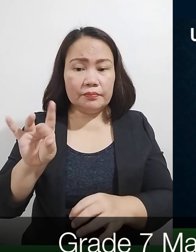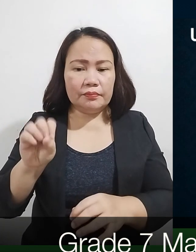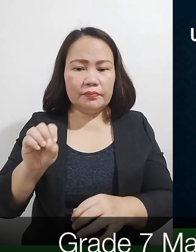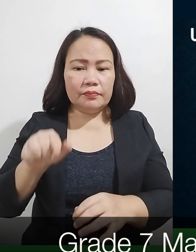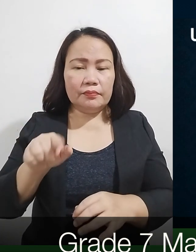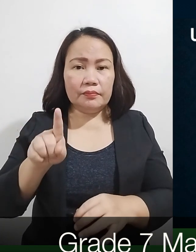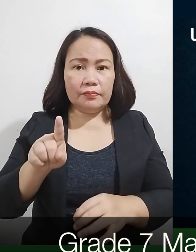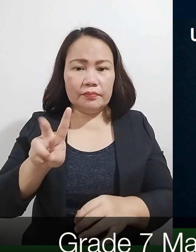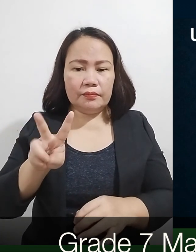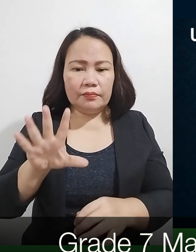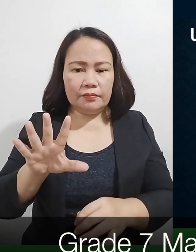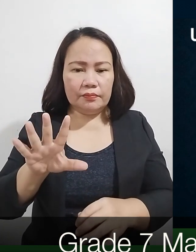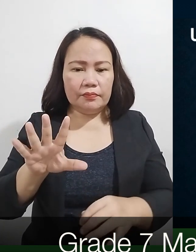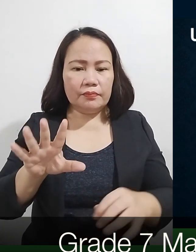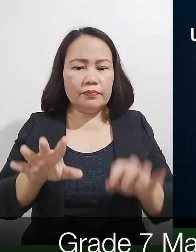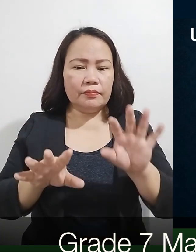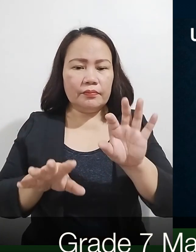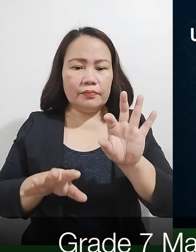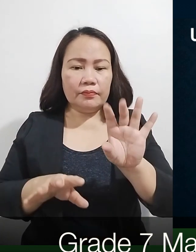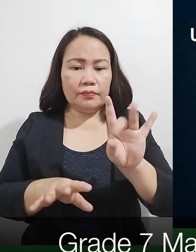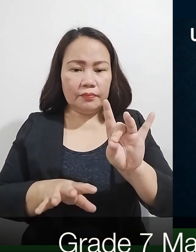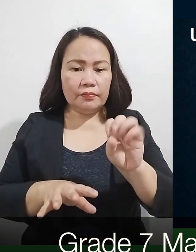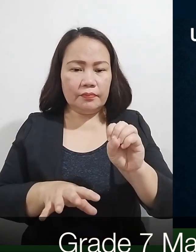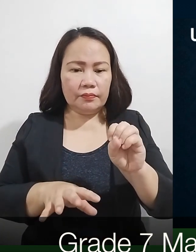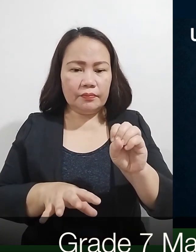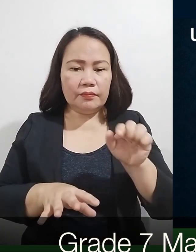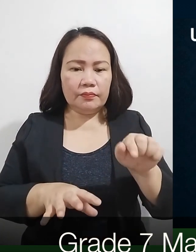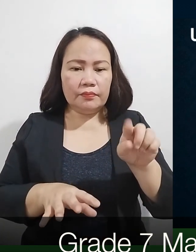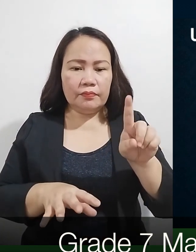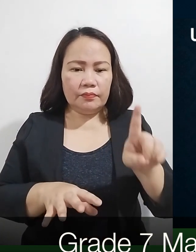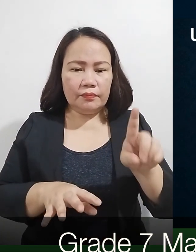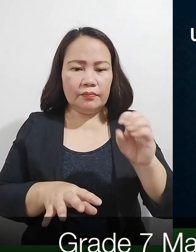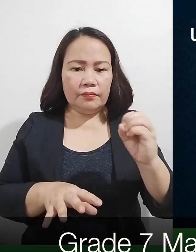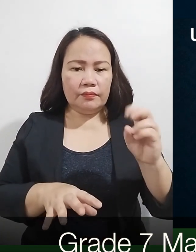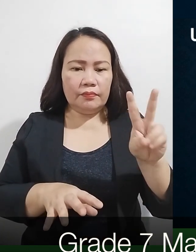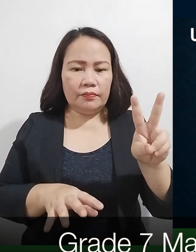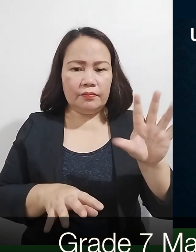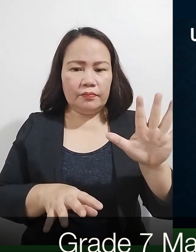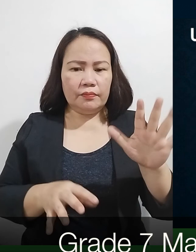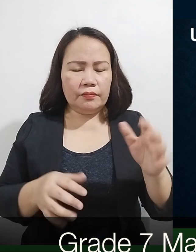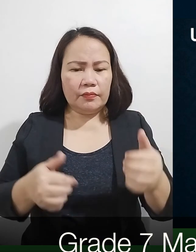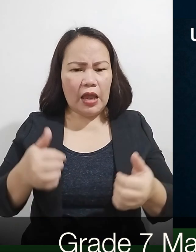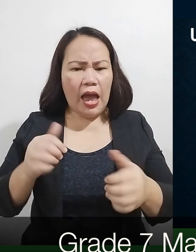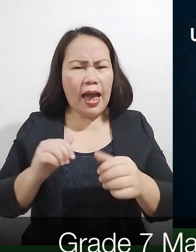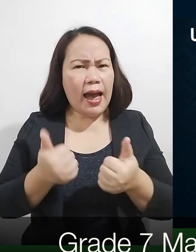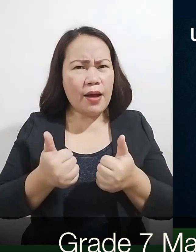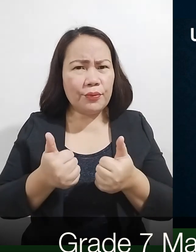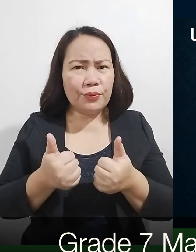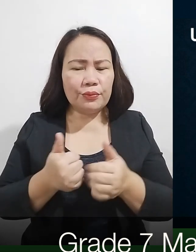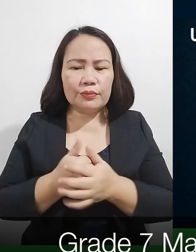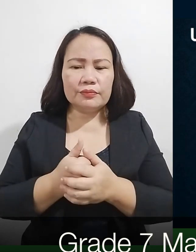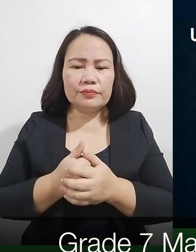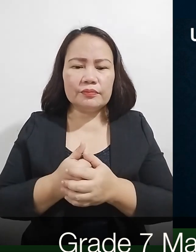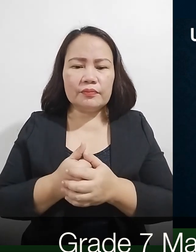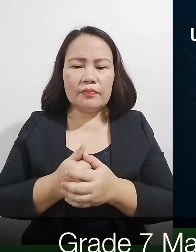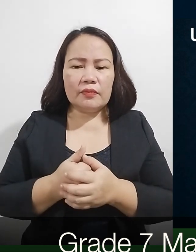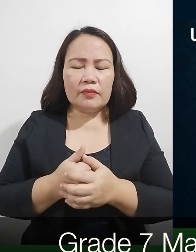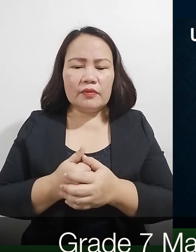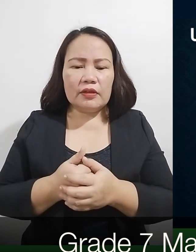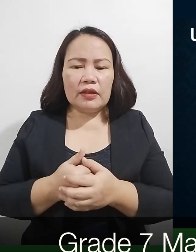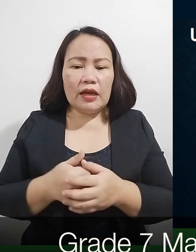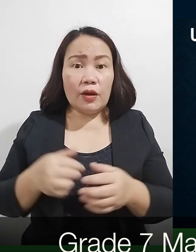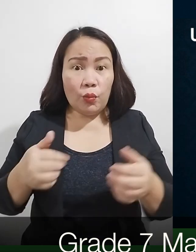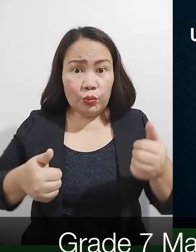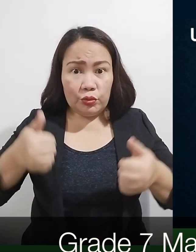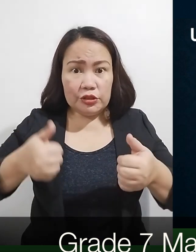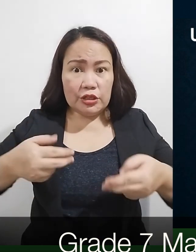have 80.125 and 80.1025. So, paano yan? So, that